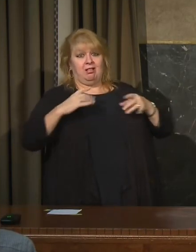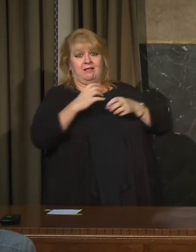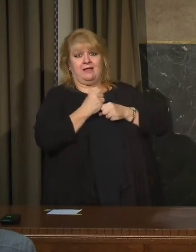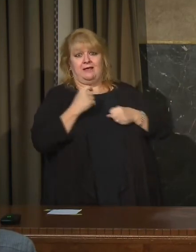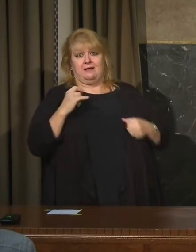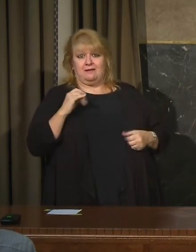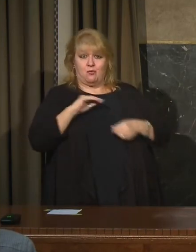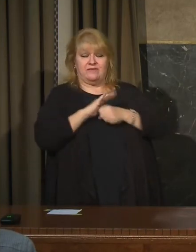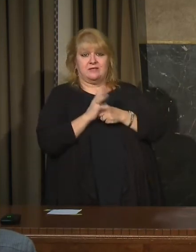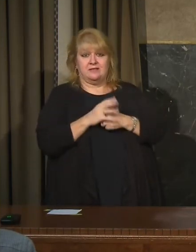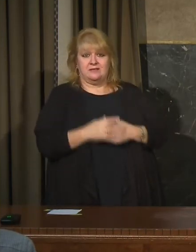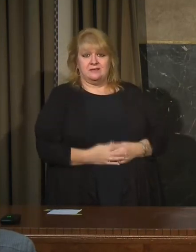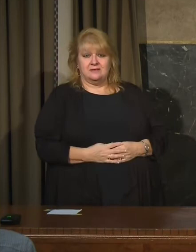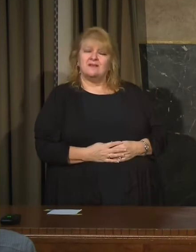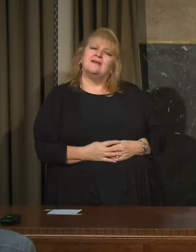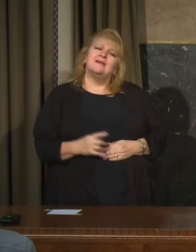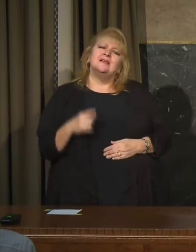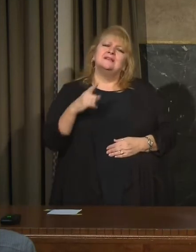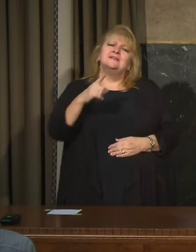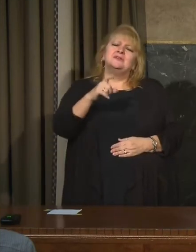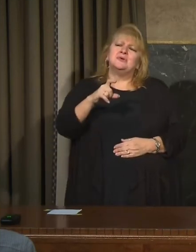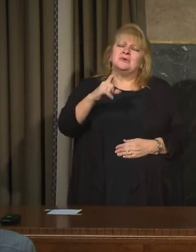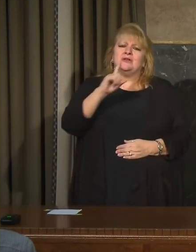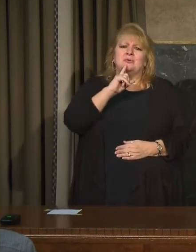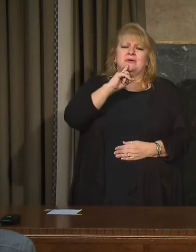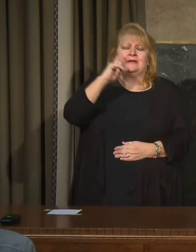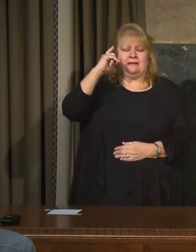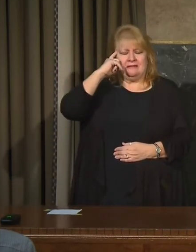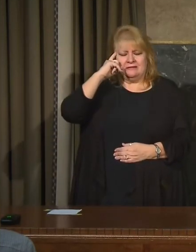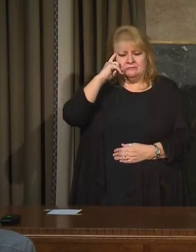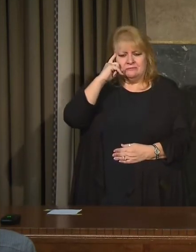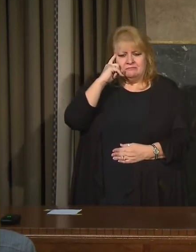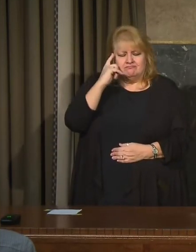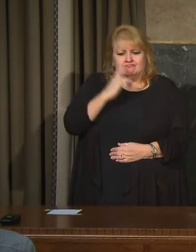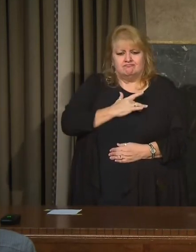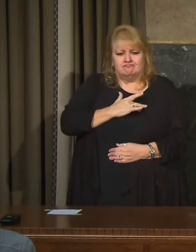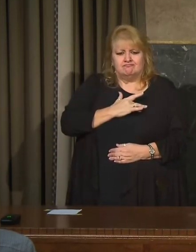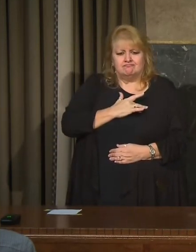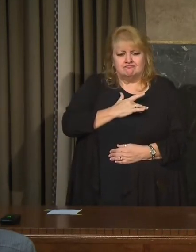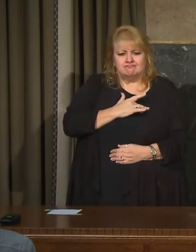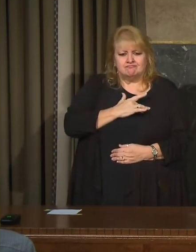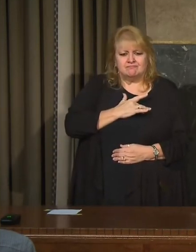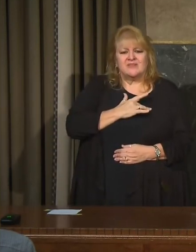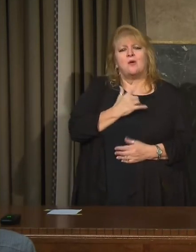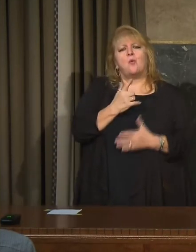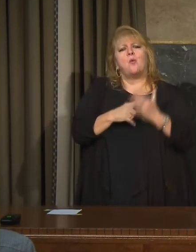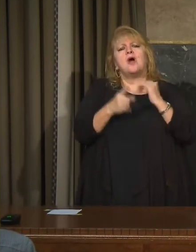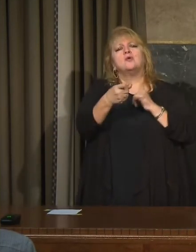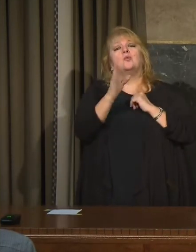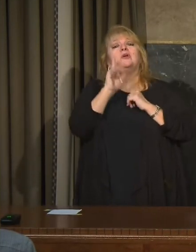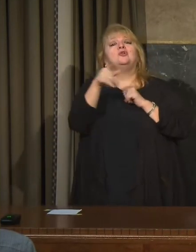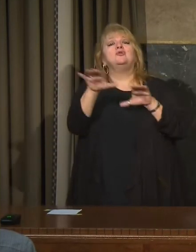for yourself or your family. As the governor said, what happened over Christmas and New Year's is in the past at this point.